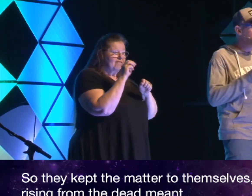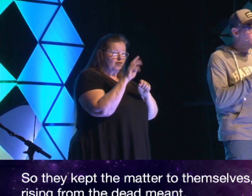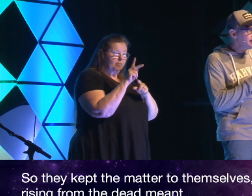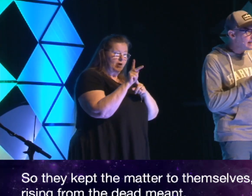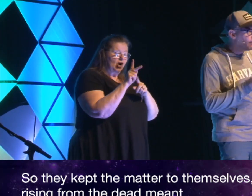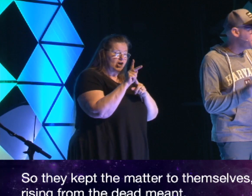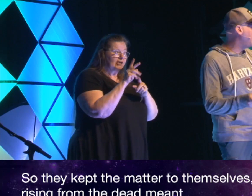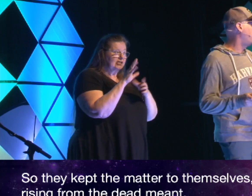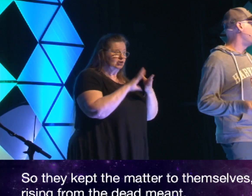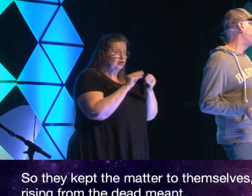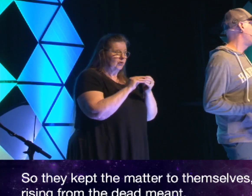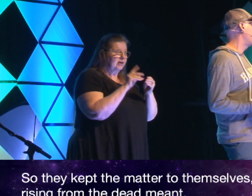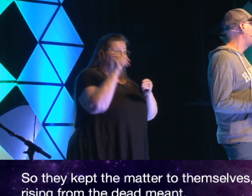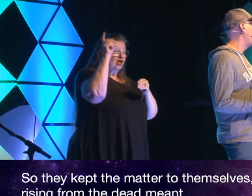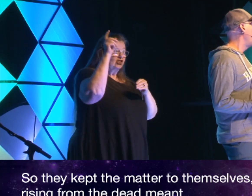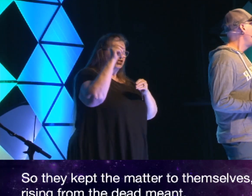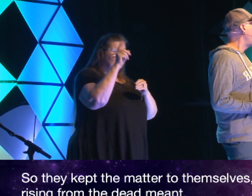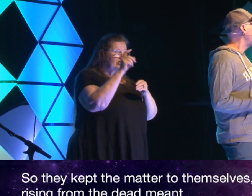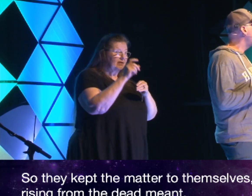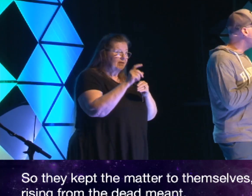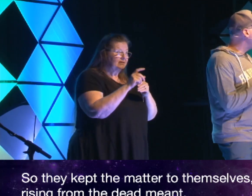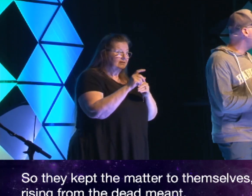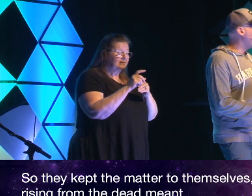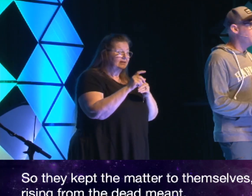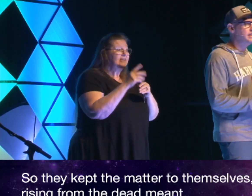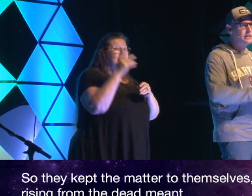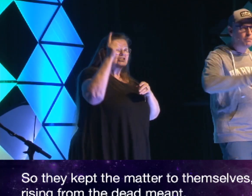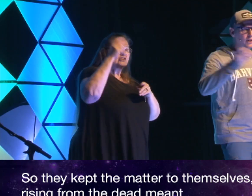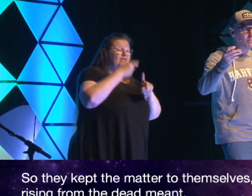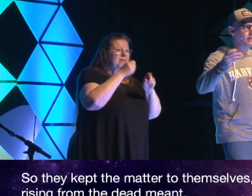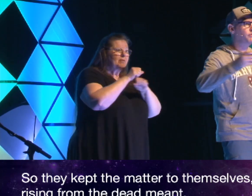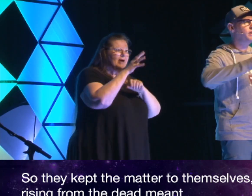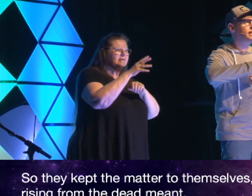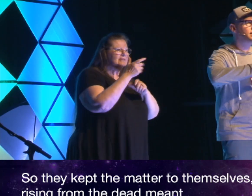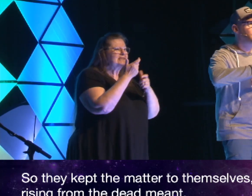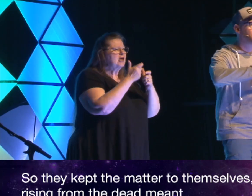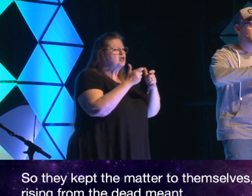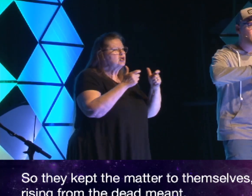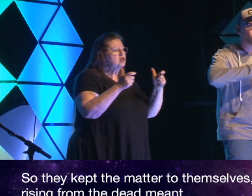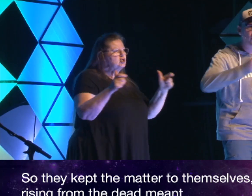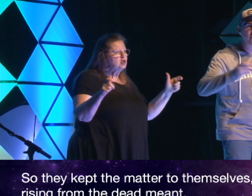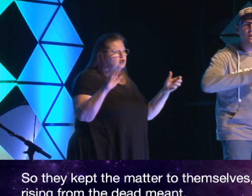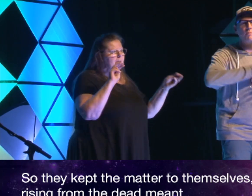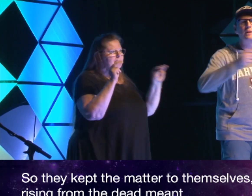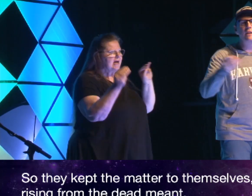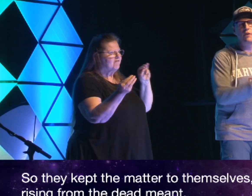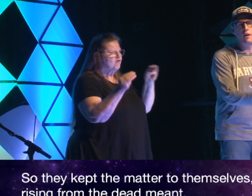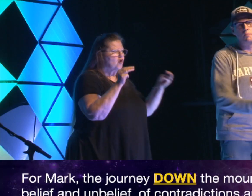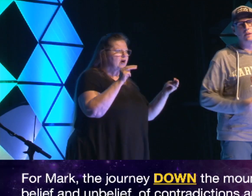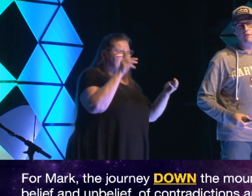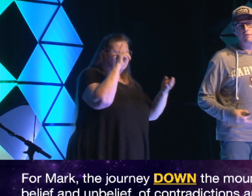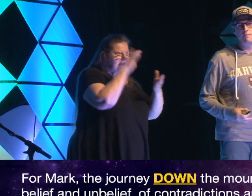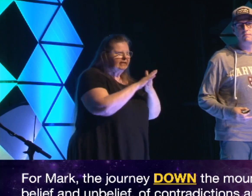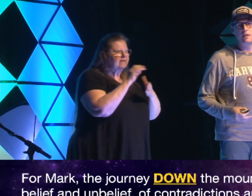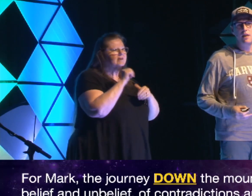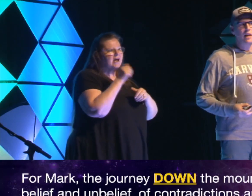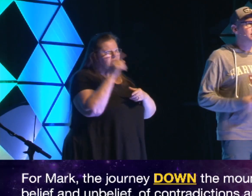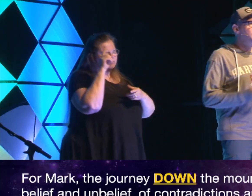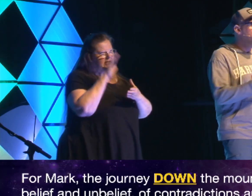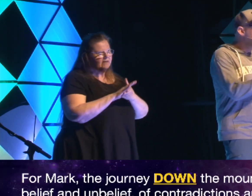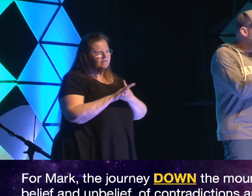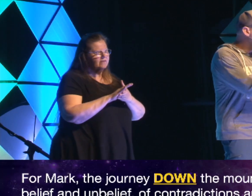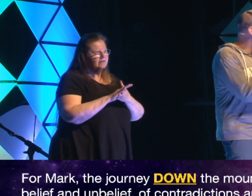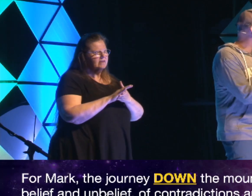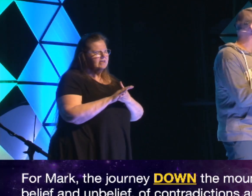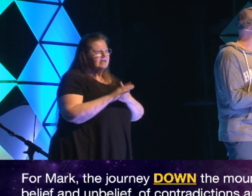story, the journey down the mountain, right? The journey down the mountain is a bigger metaphor. It's the journey of belief and unbelief. It's